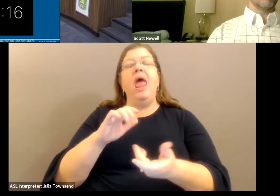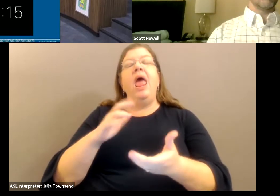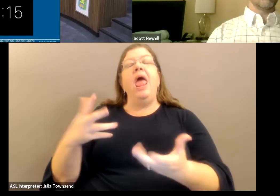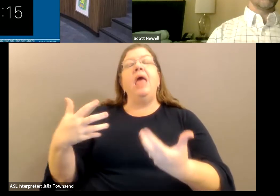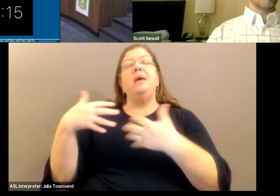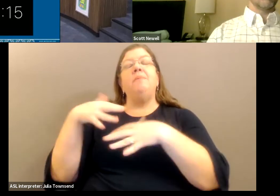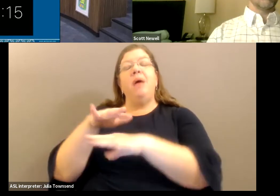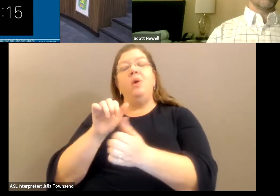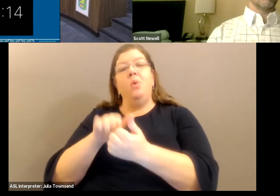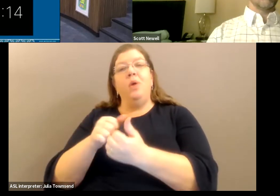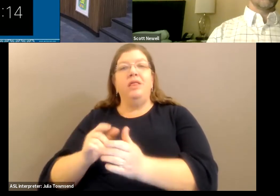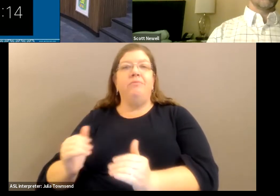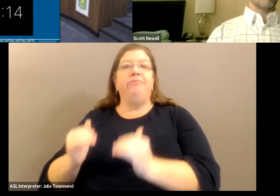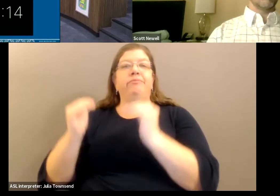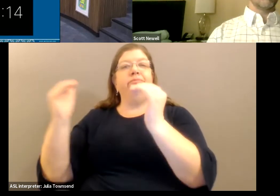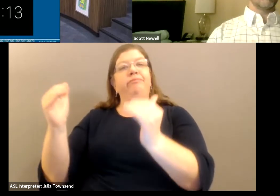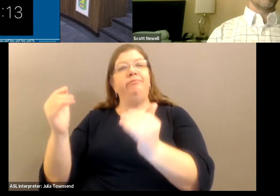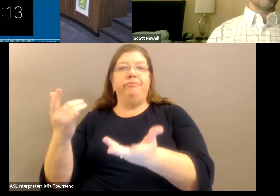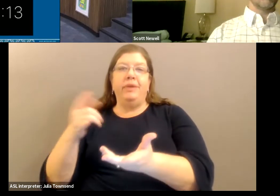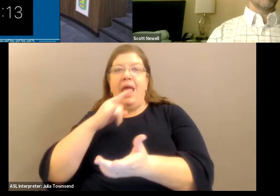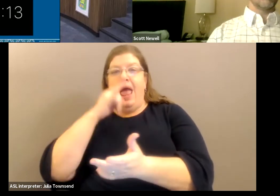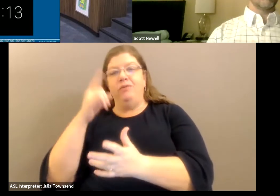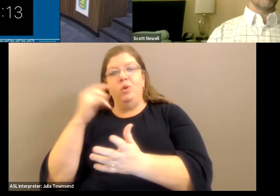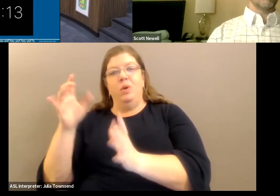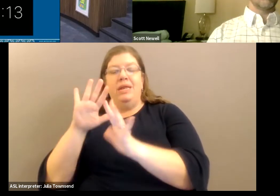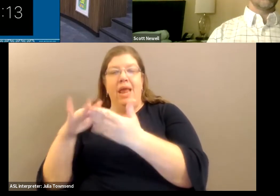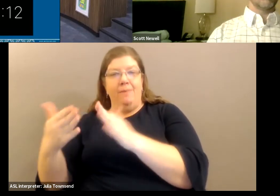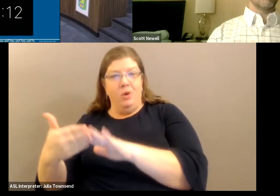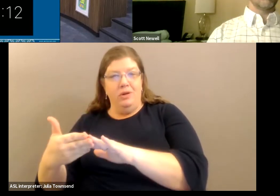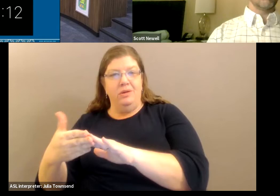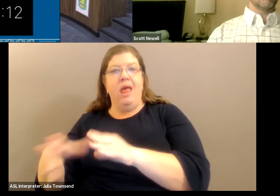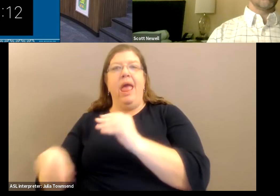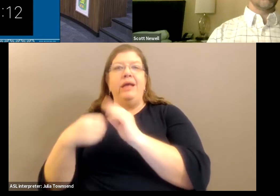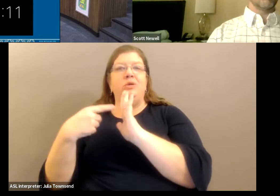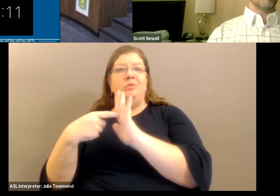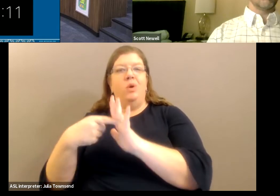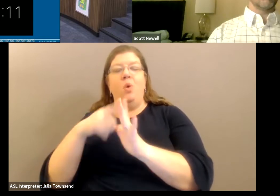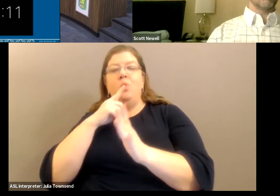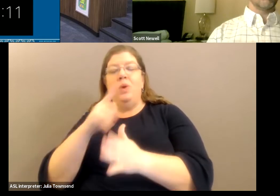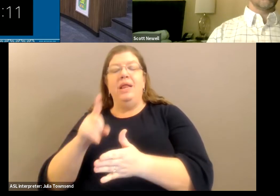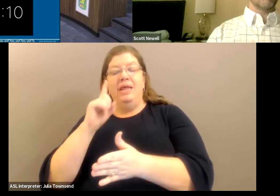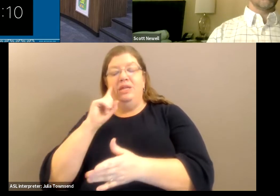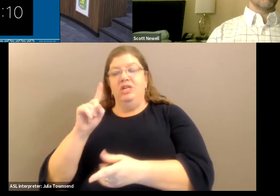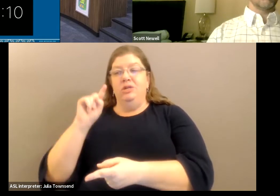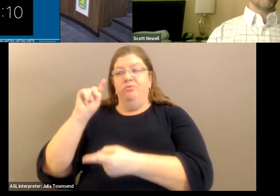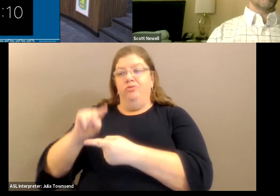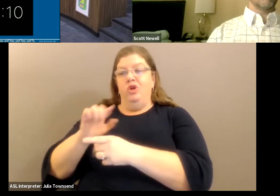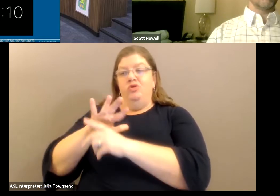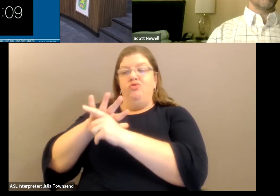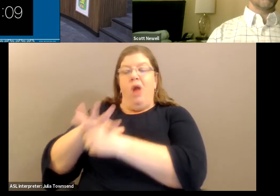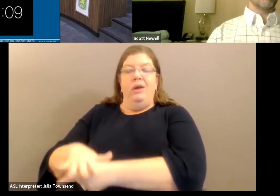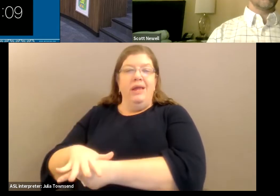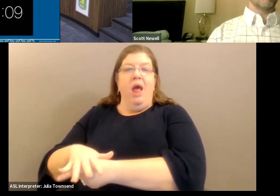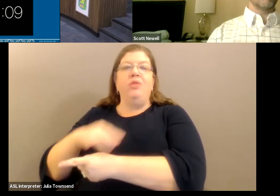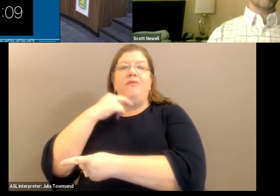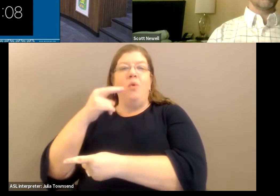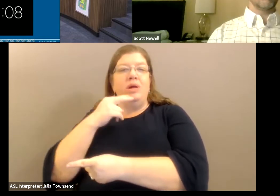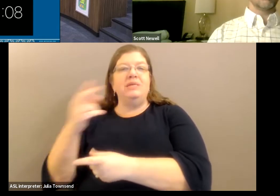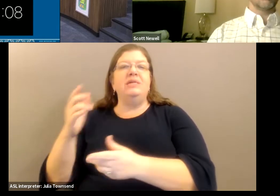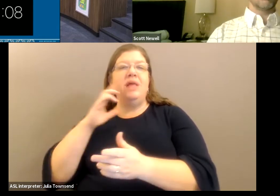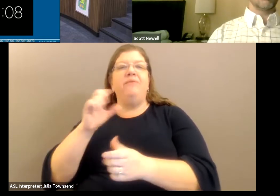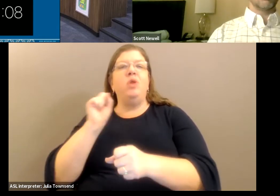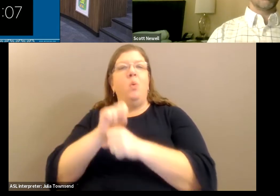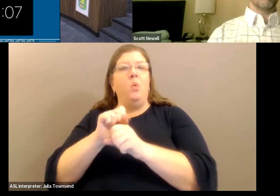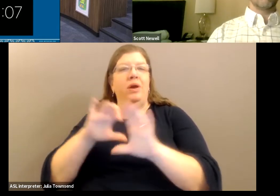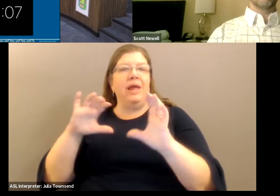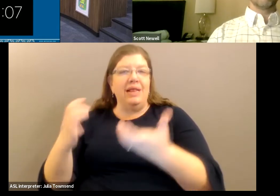neighborhoods, and create extra affluent districts, effectively drowning out working class and minority voices in our school board.